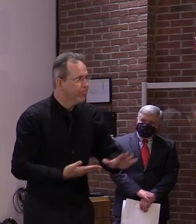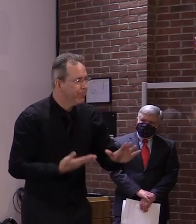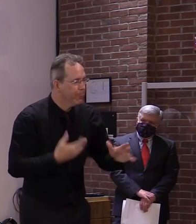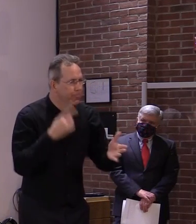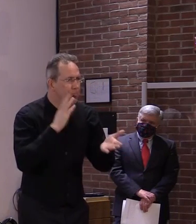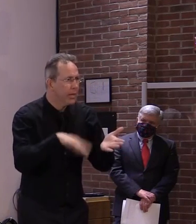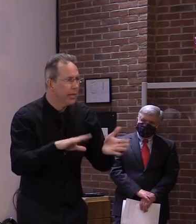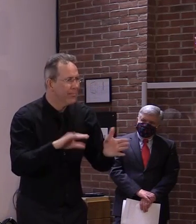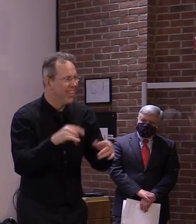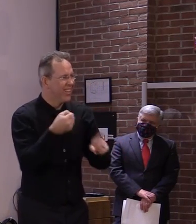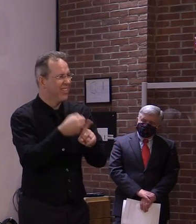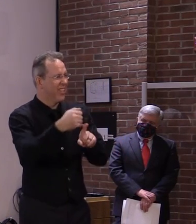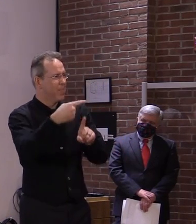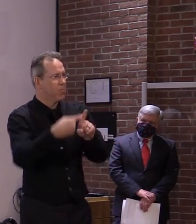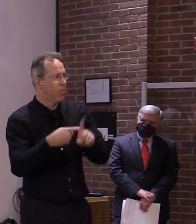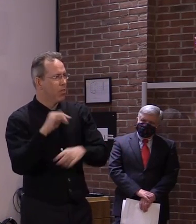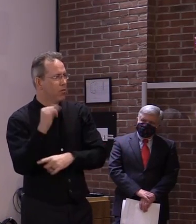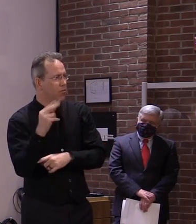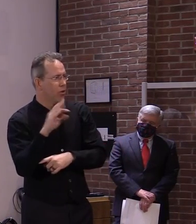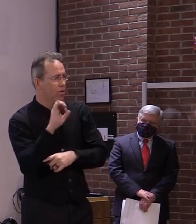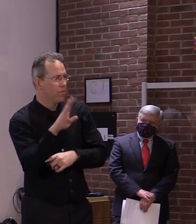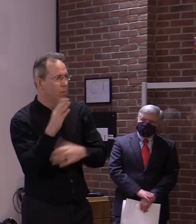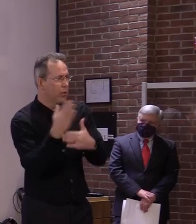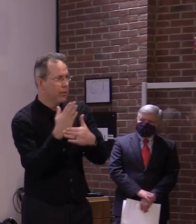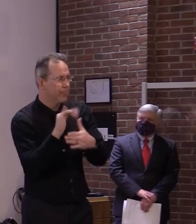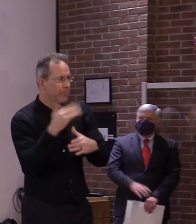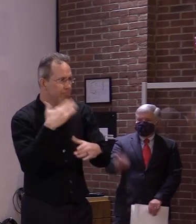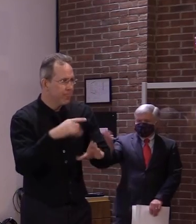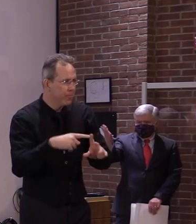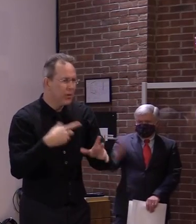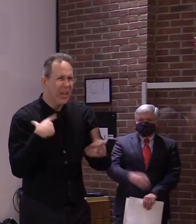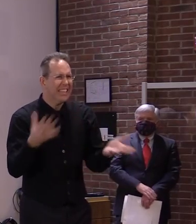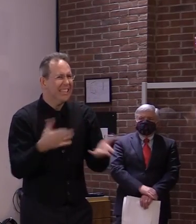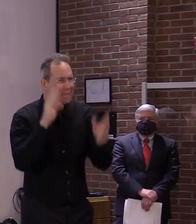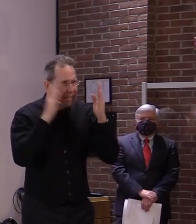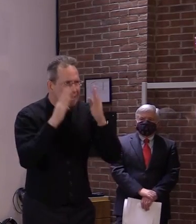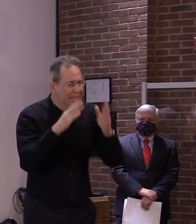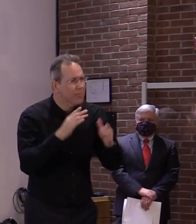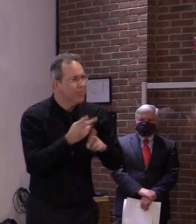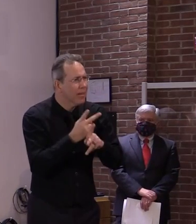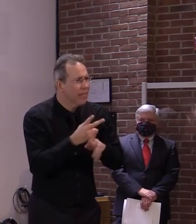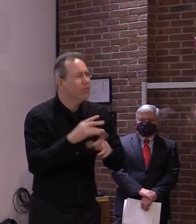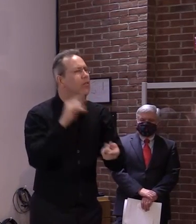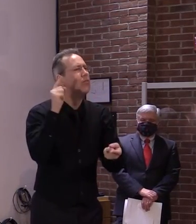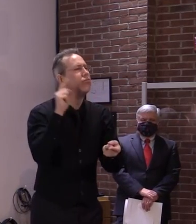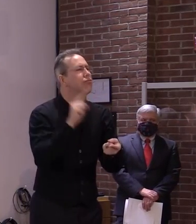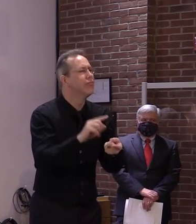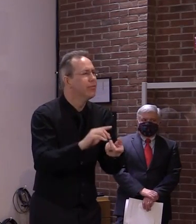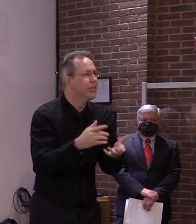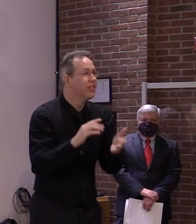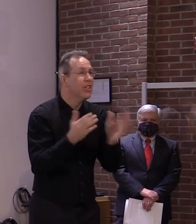a little more slowly, but still, our baseline, I think, was the issue.